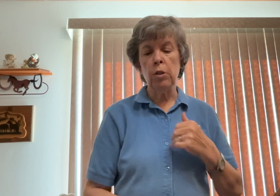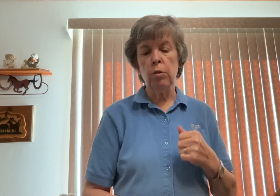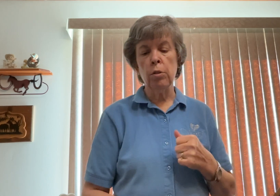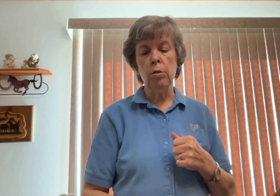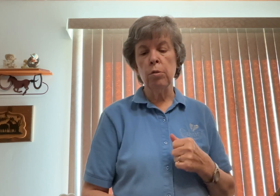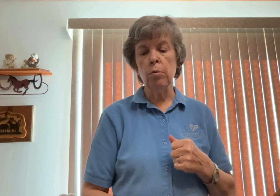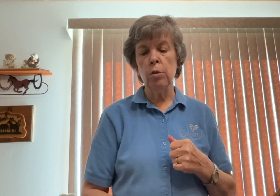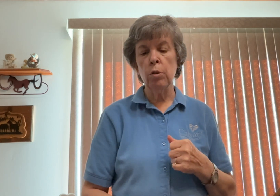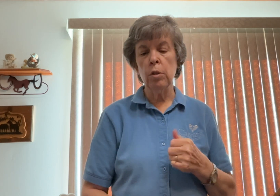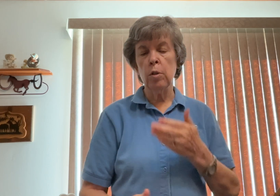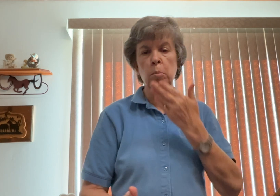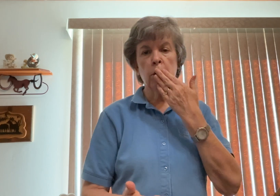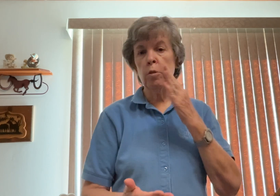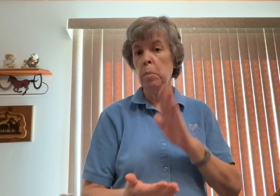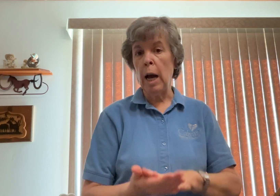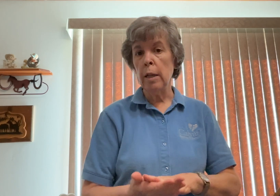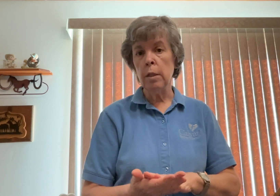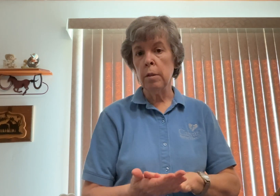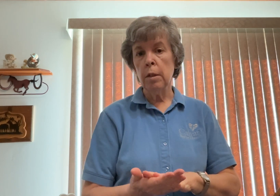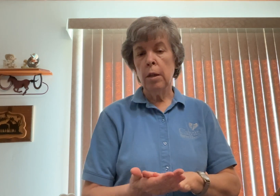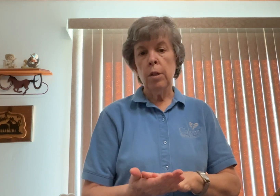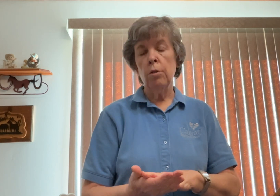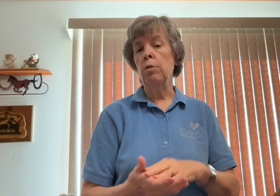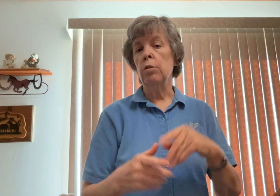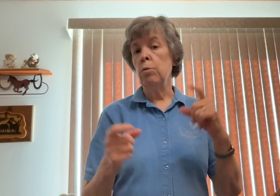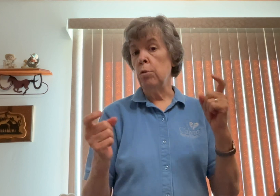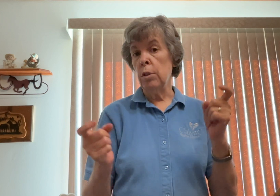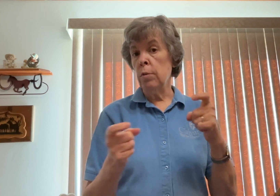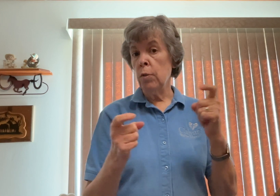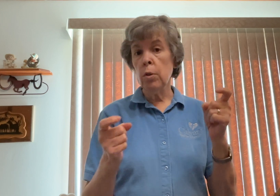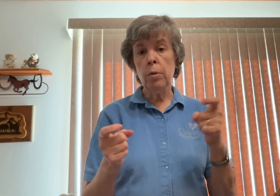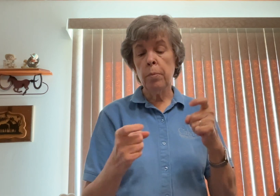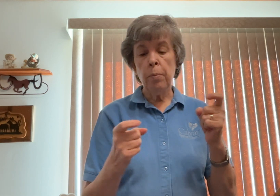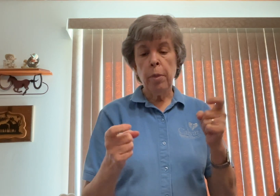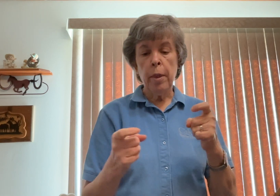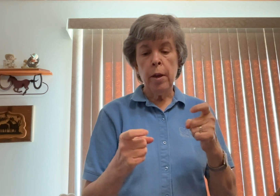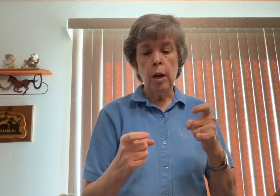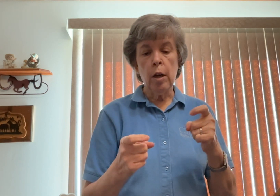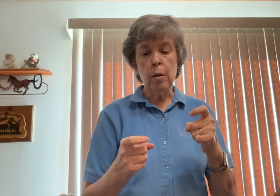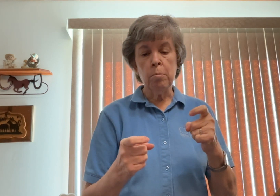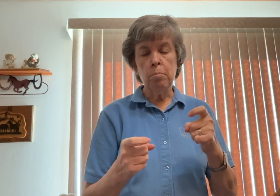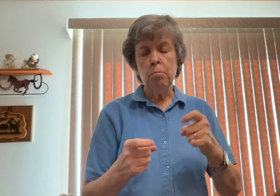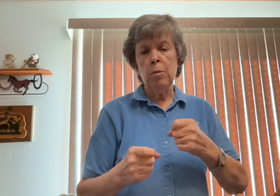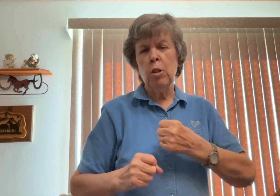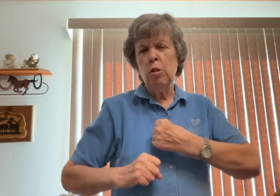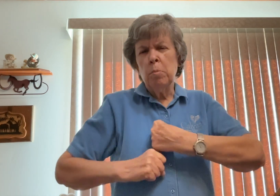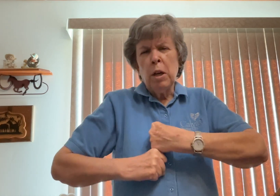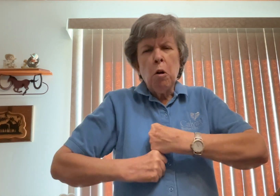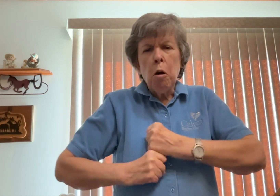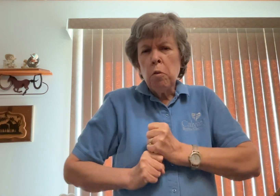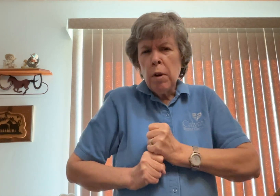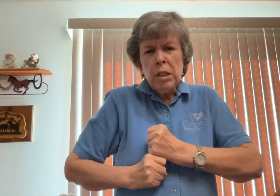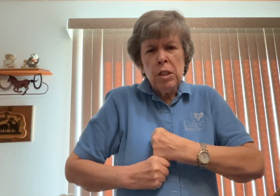you could do. You could simply do bad. You could do sinful. You could do my